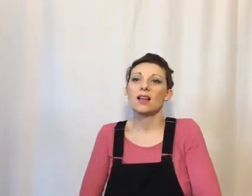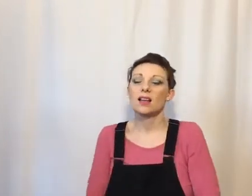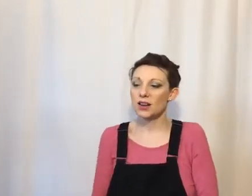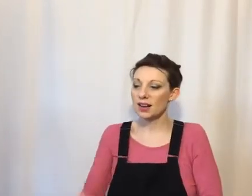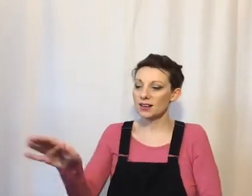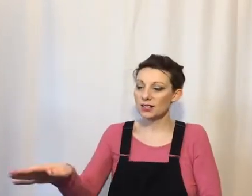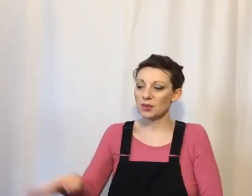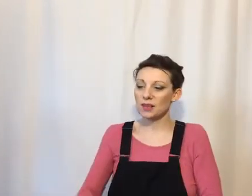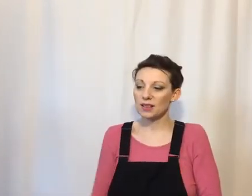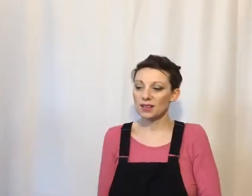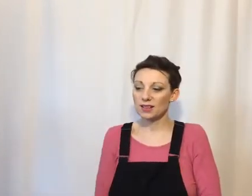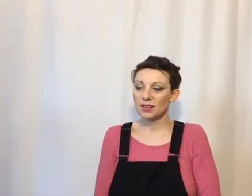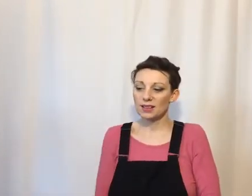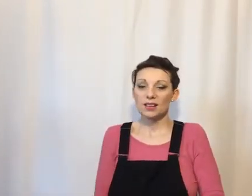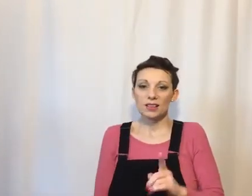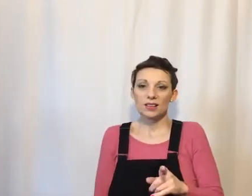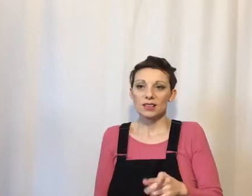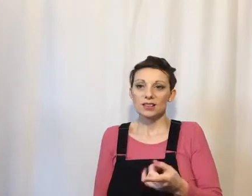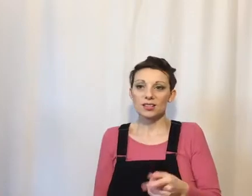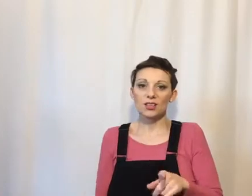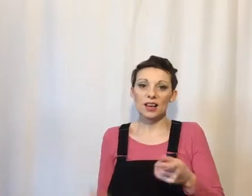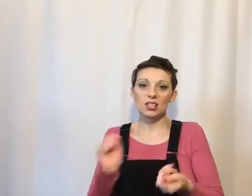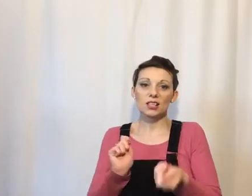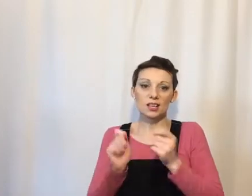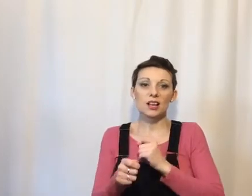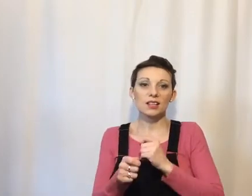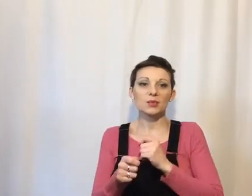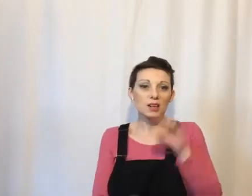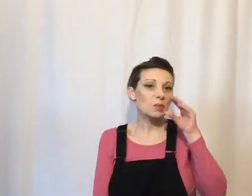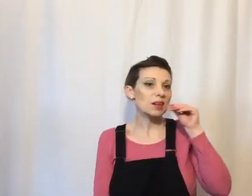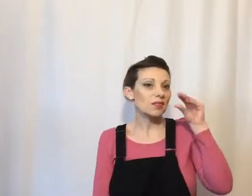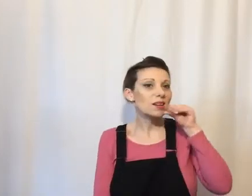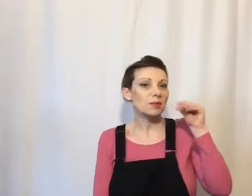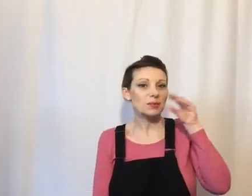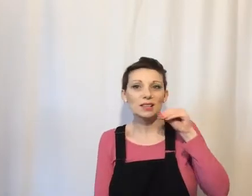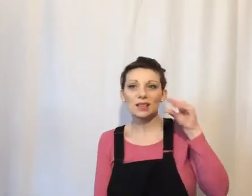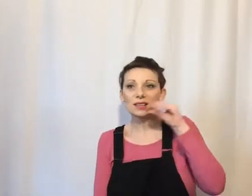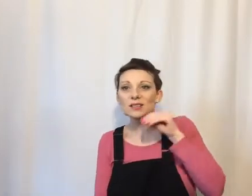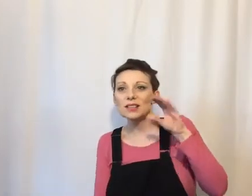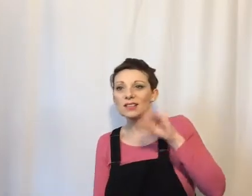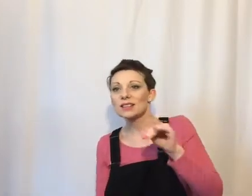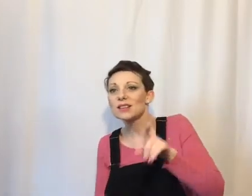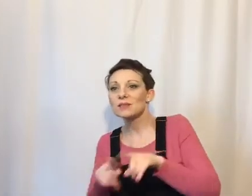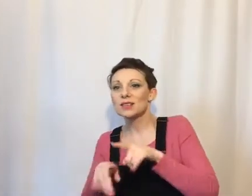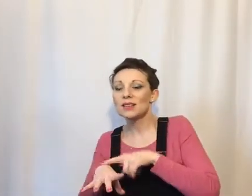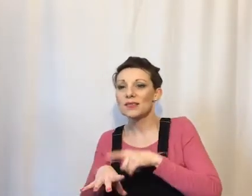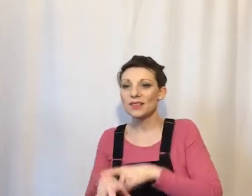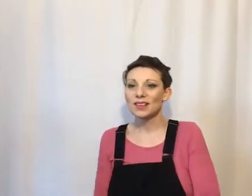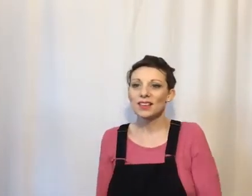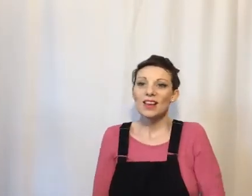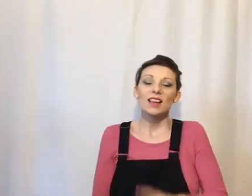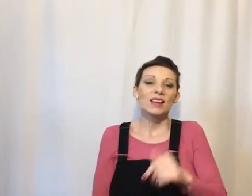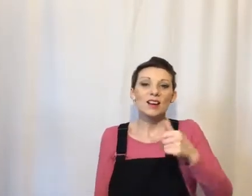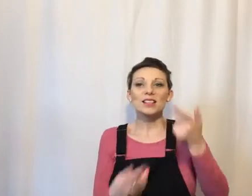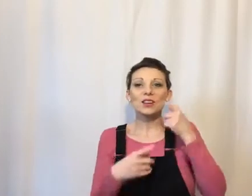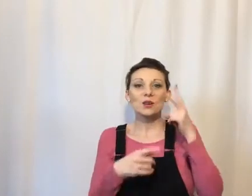like a flower. Okay, let's stop there. This could actually turn into a little bit of a lip sync as well at the same time. Yeah, I don't know if